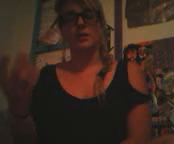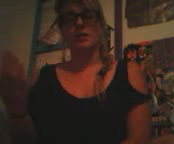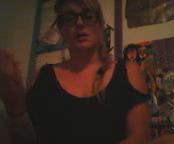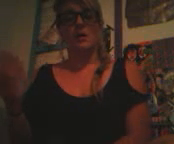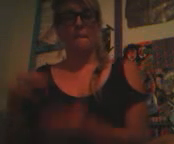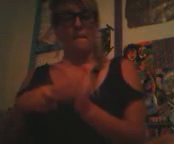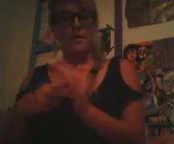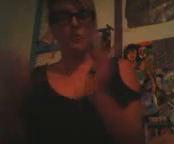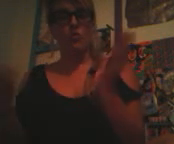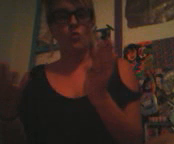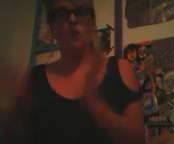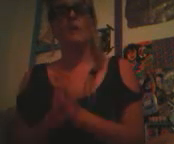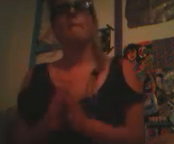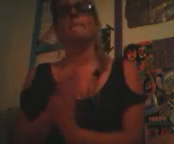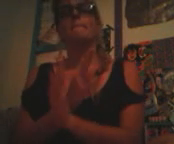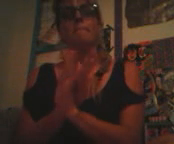about a combustion